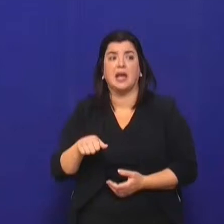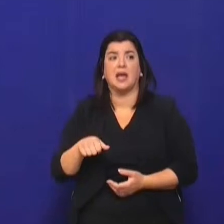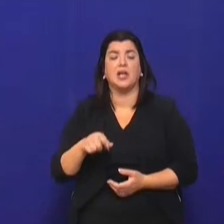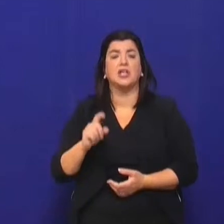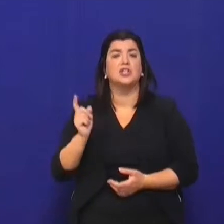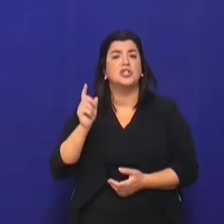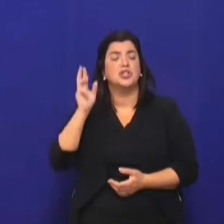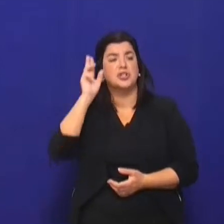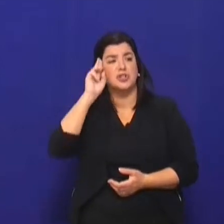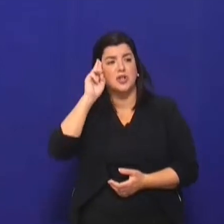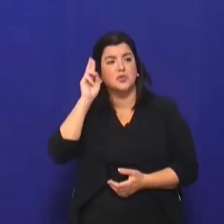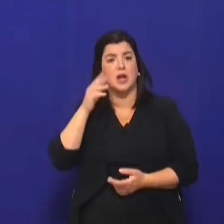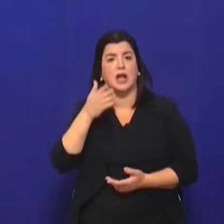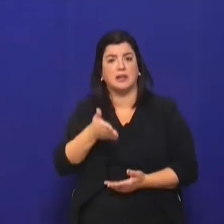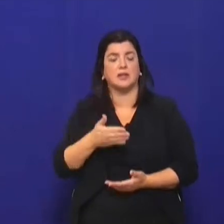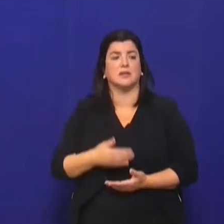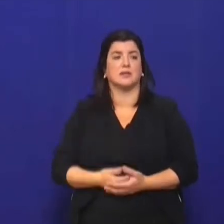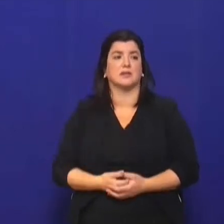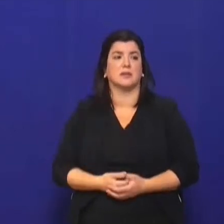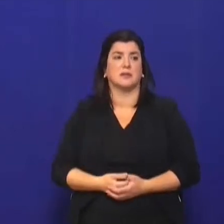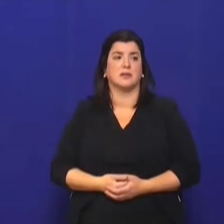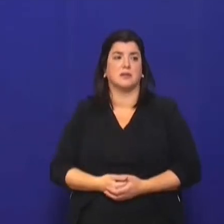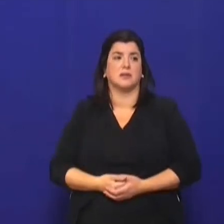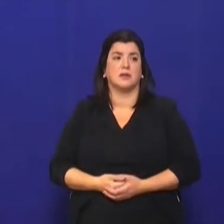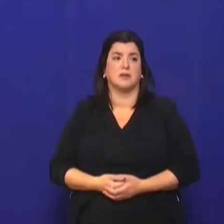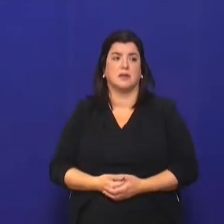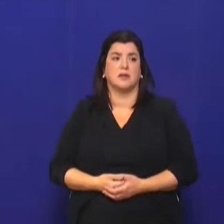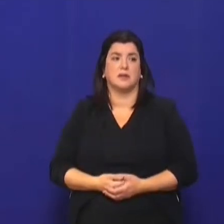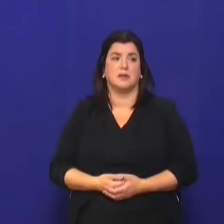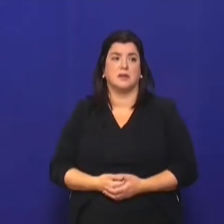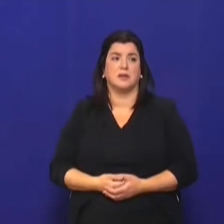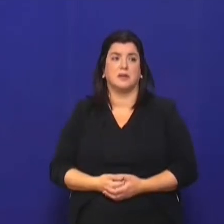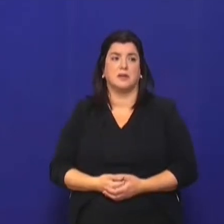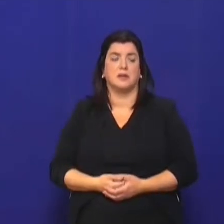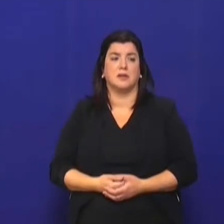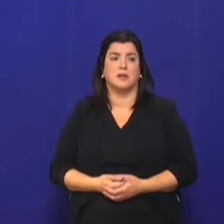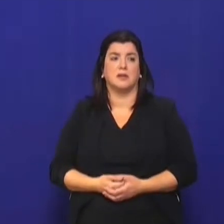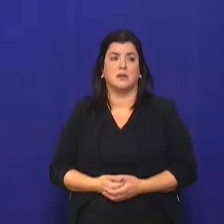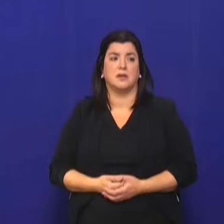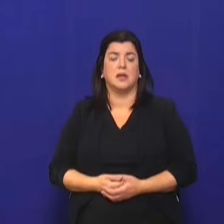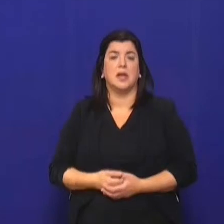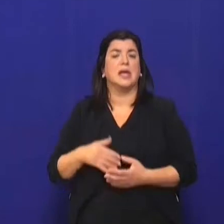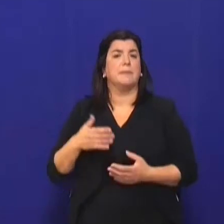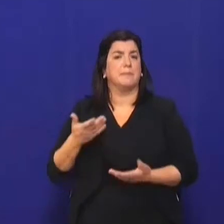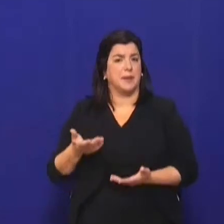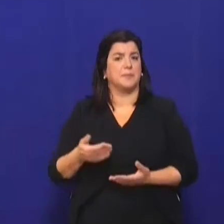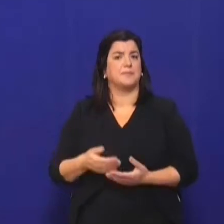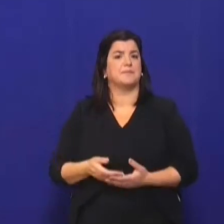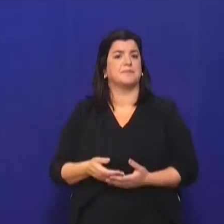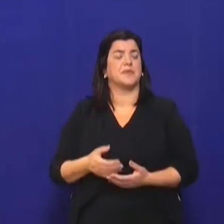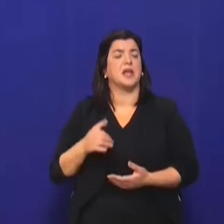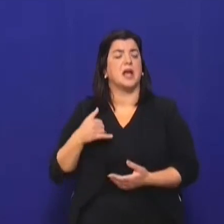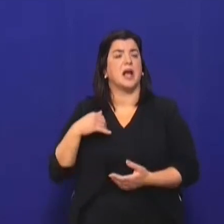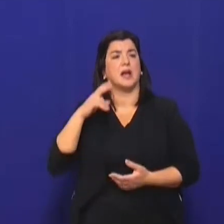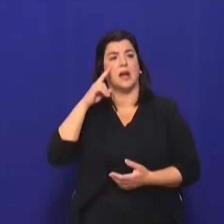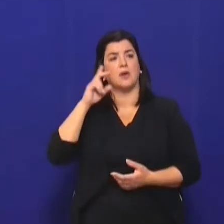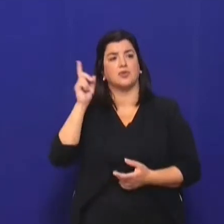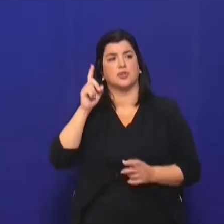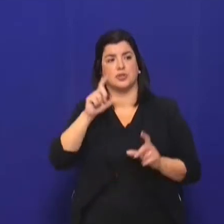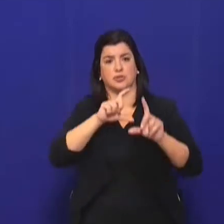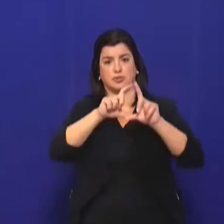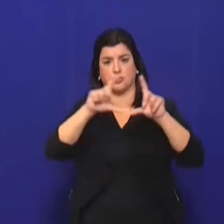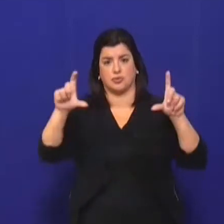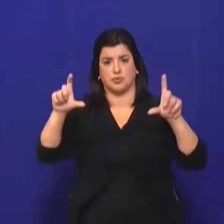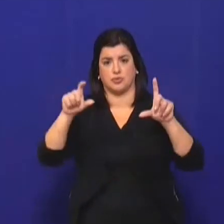actually slower and not like MUMN and MAM said? Jekk inħarsu naqra lejn din il-graf bħalma